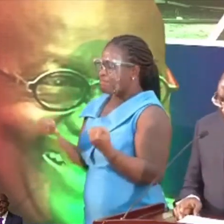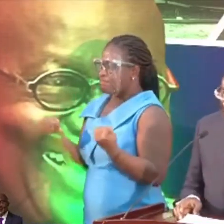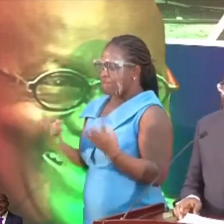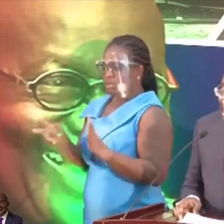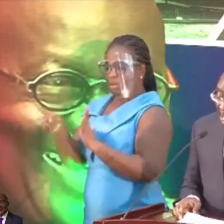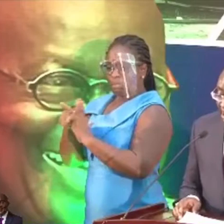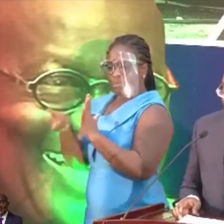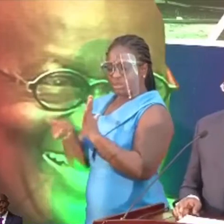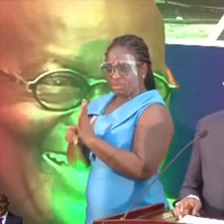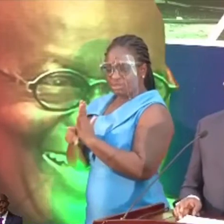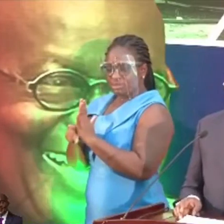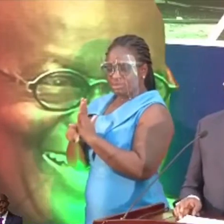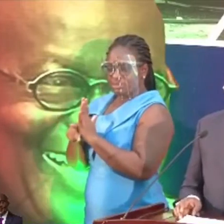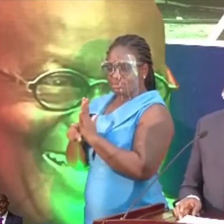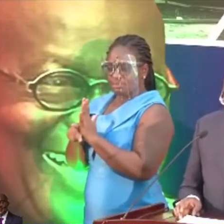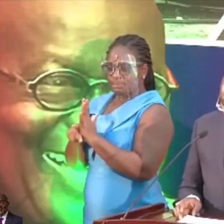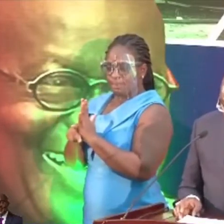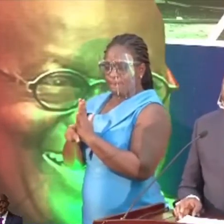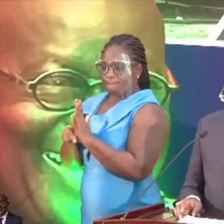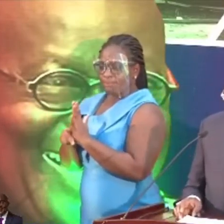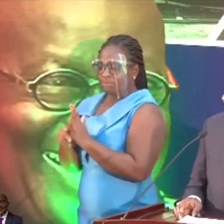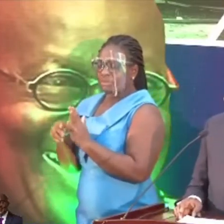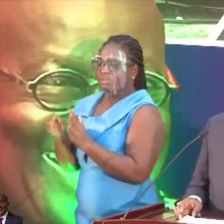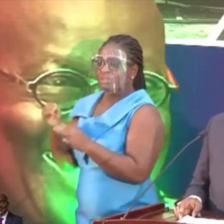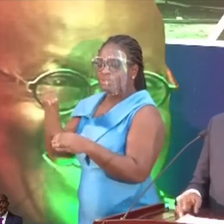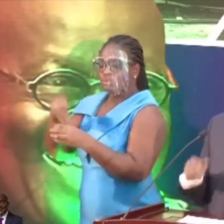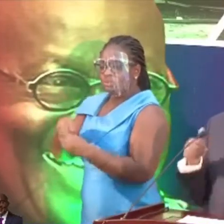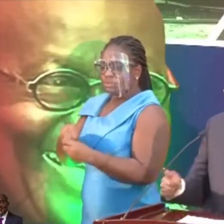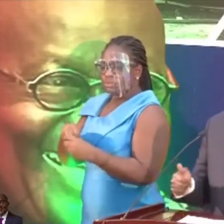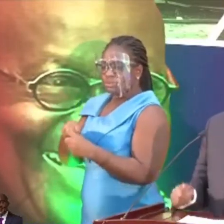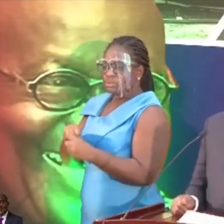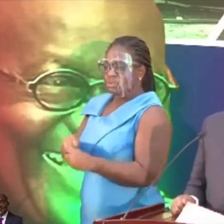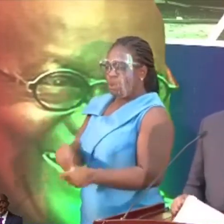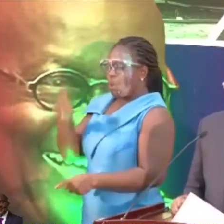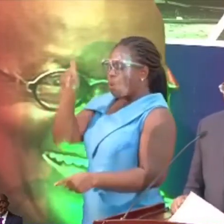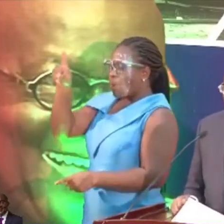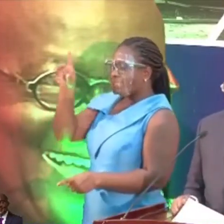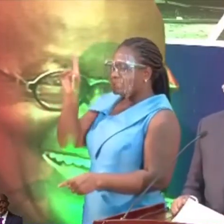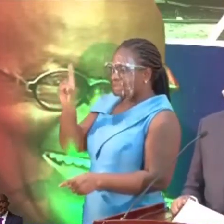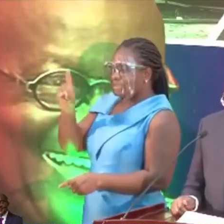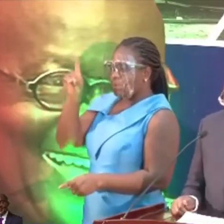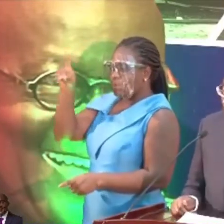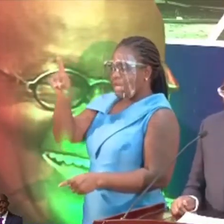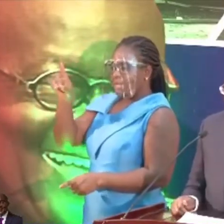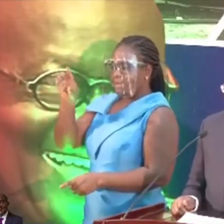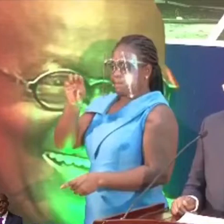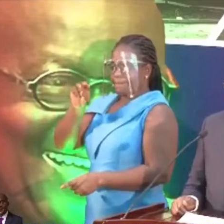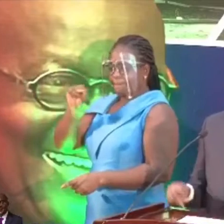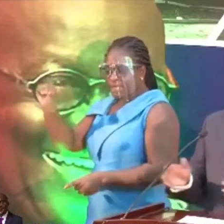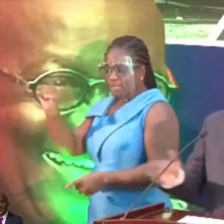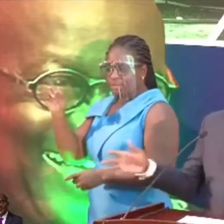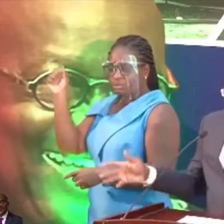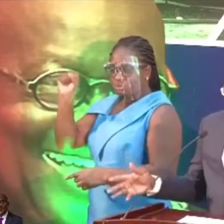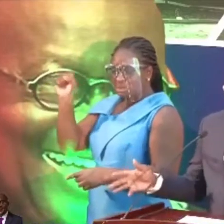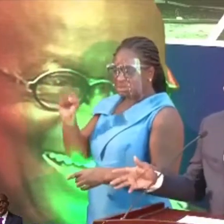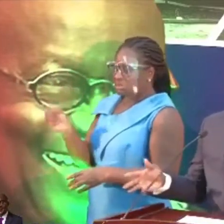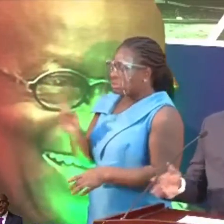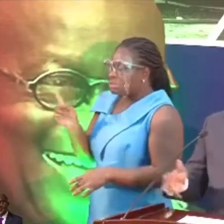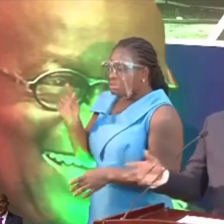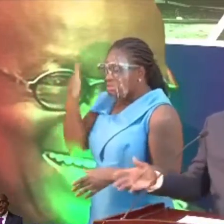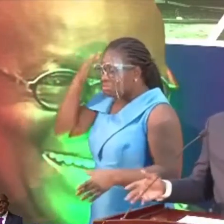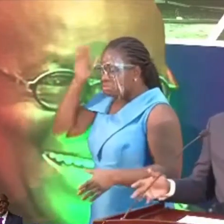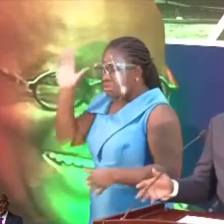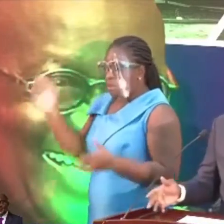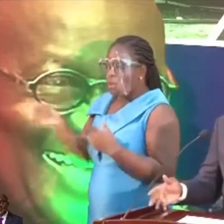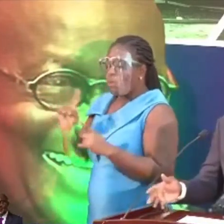policy initiatives. These include the One Constituency, $1 million. So it doesn't matter which constituency and